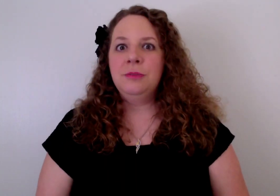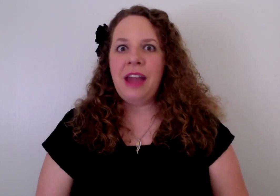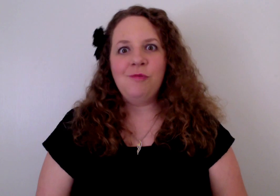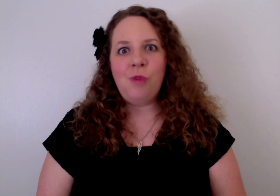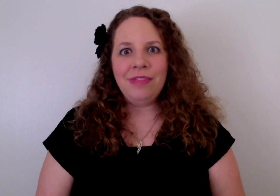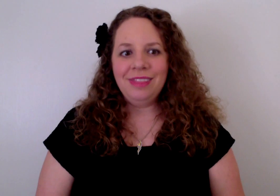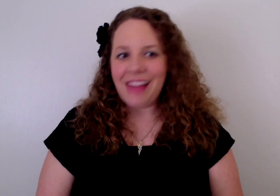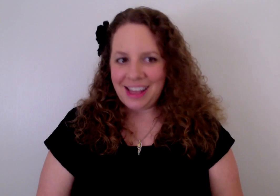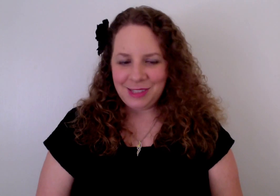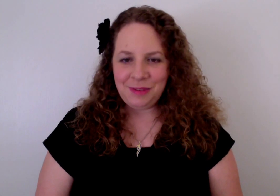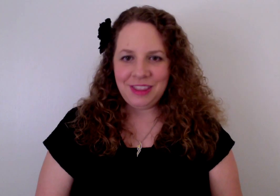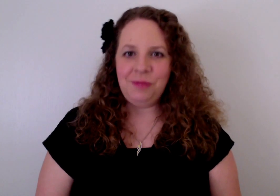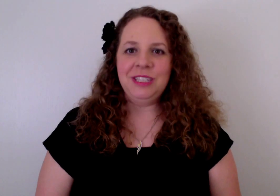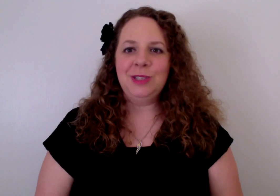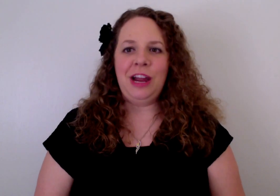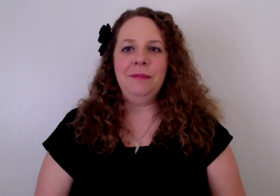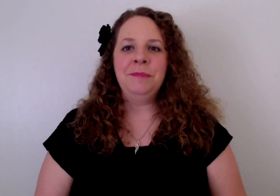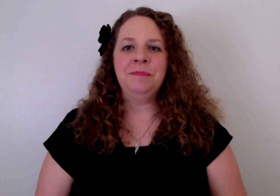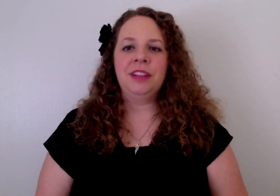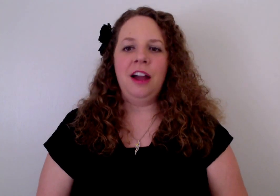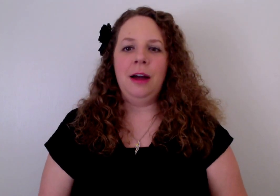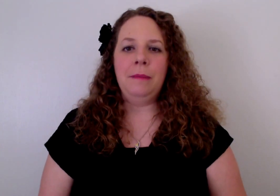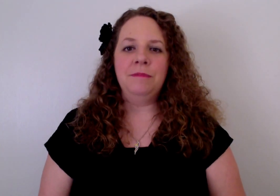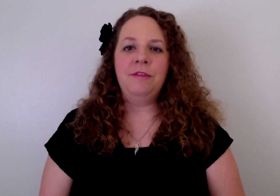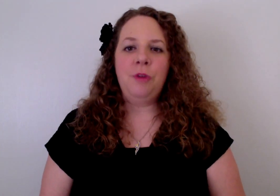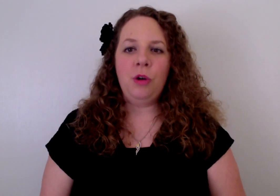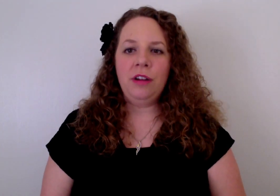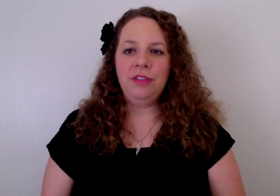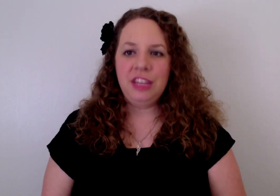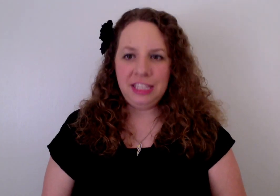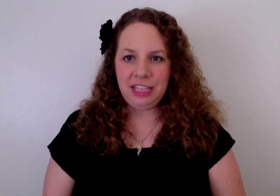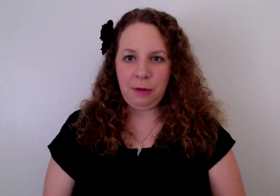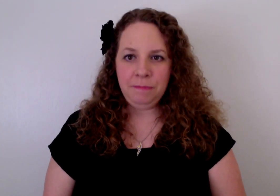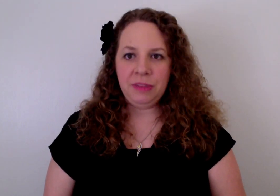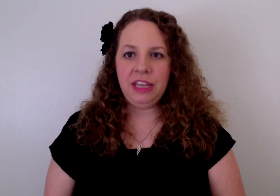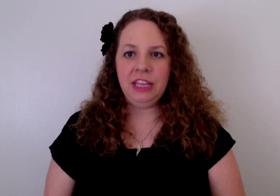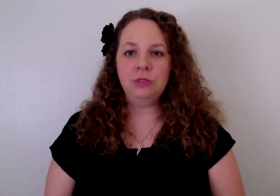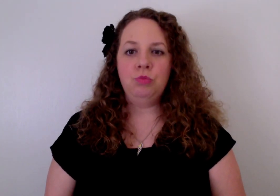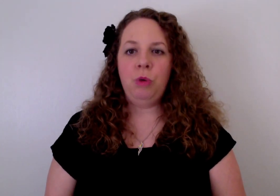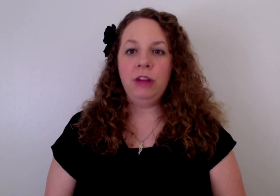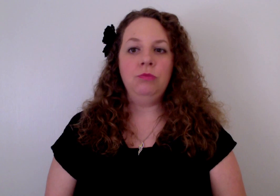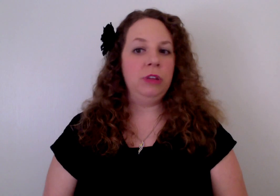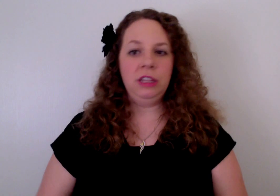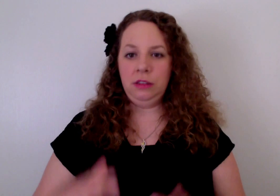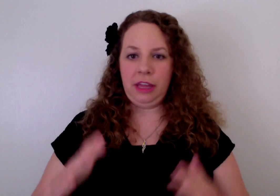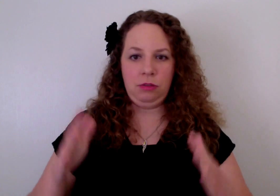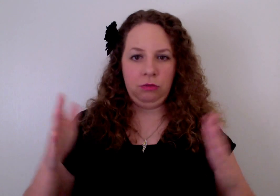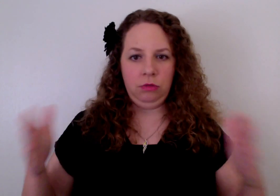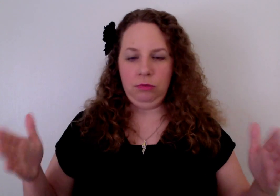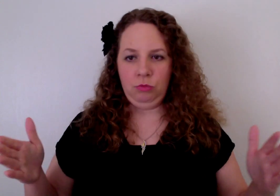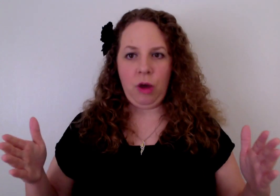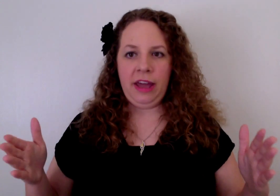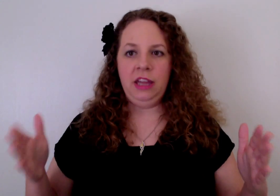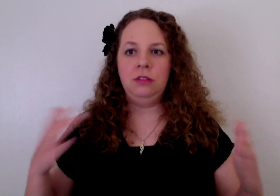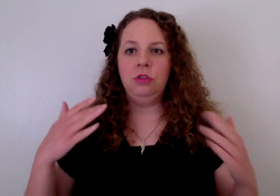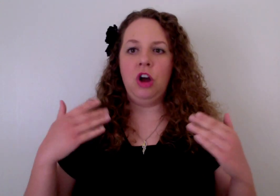we have one last one that we'll describe. For this table, it is one really like wide, long